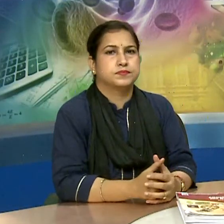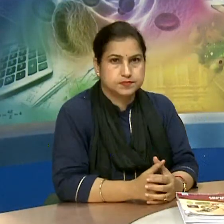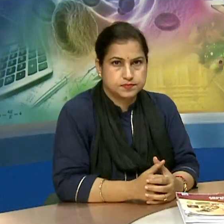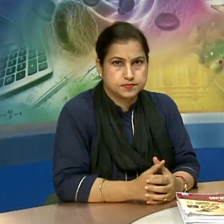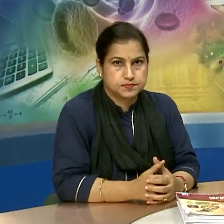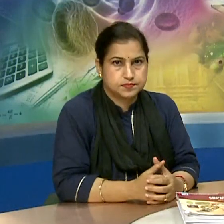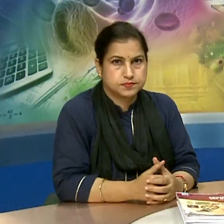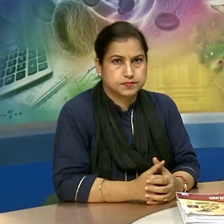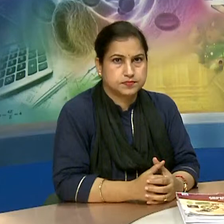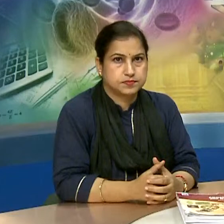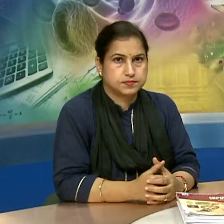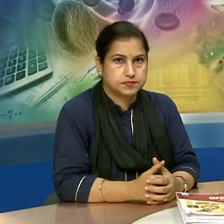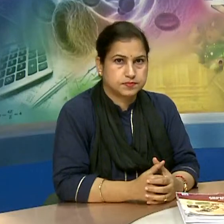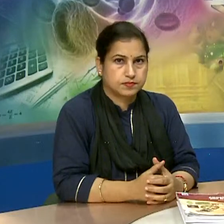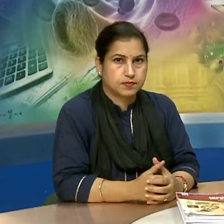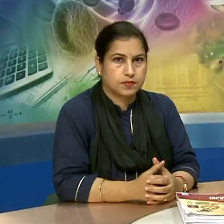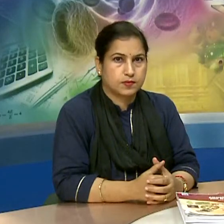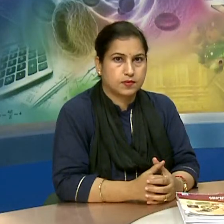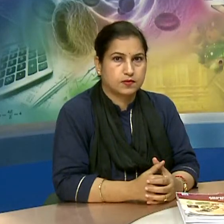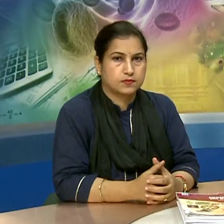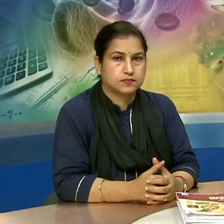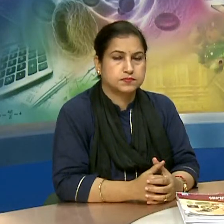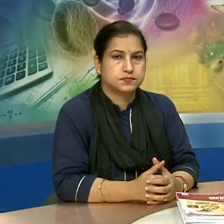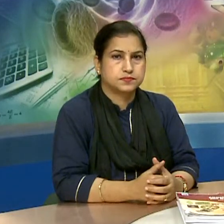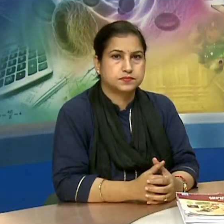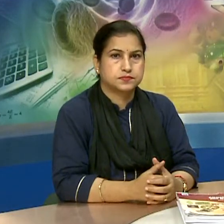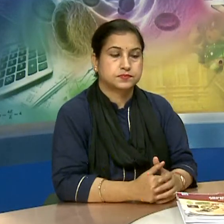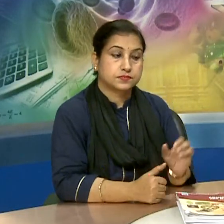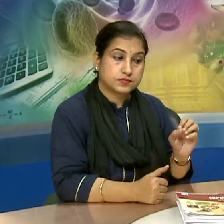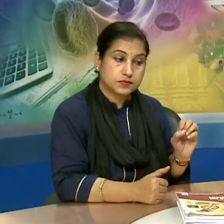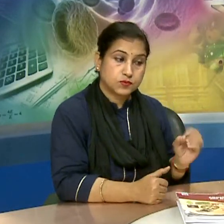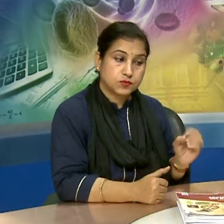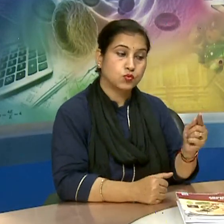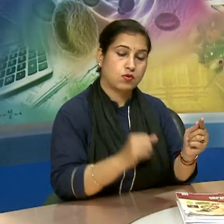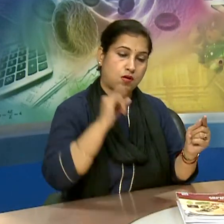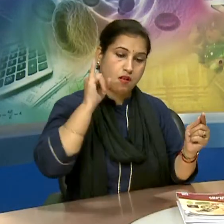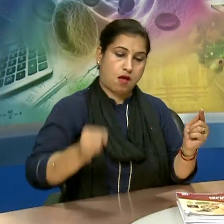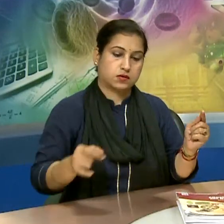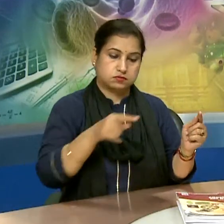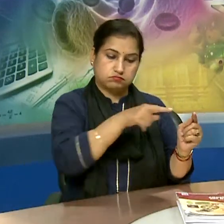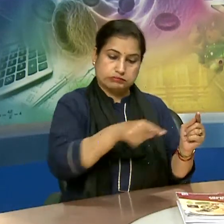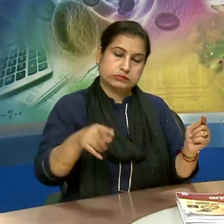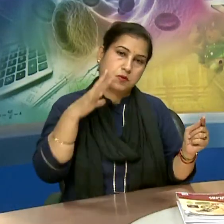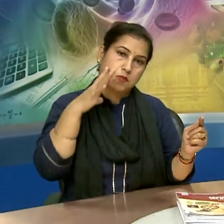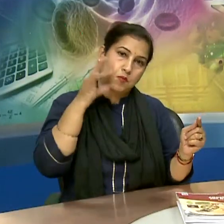continuous distance from end to end, or